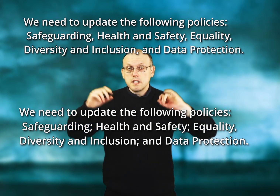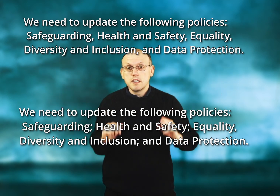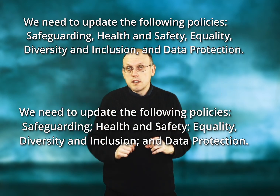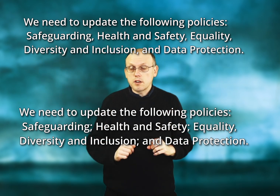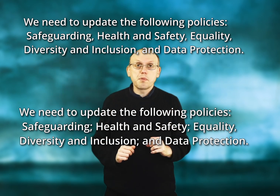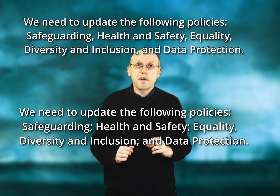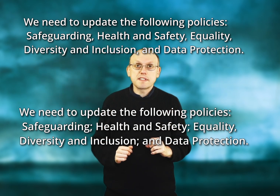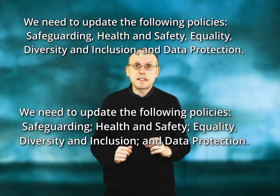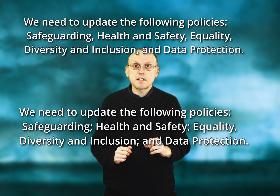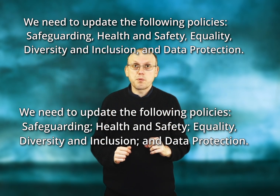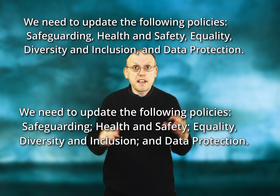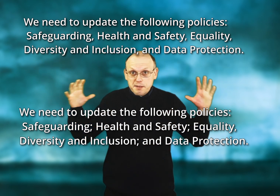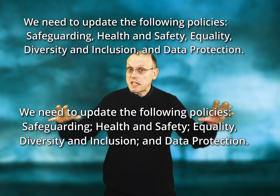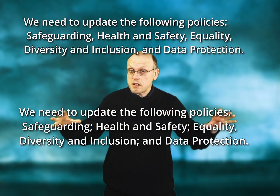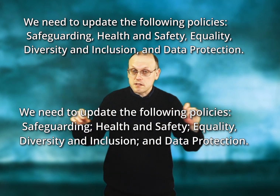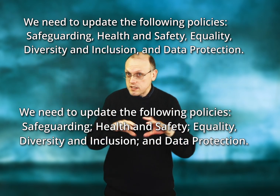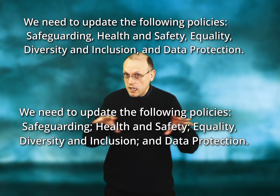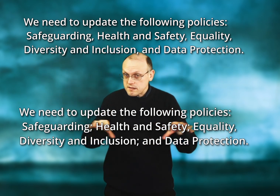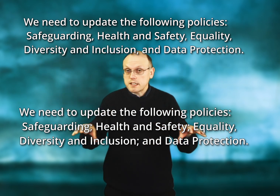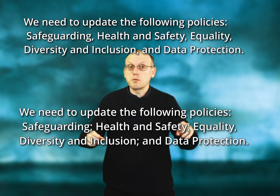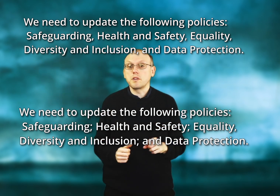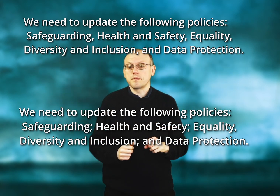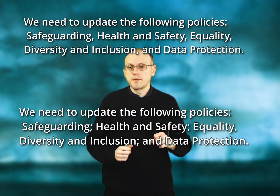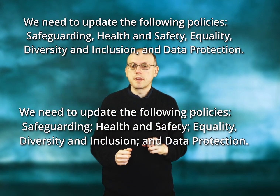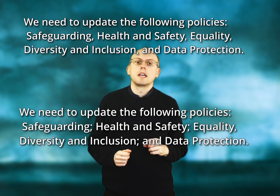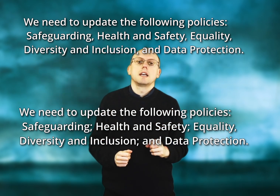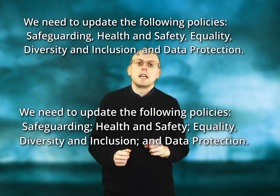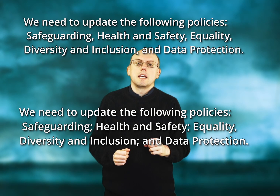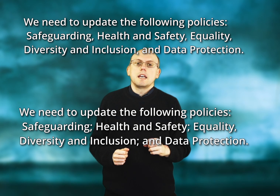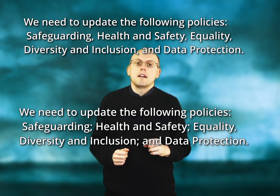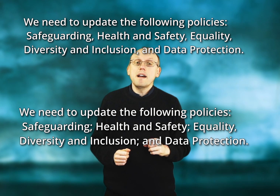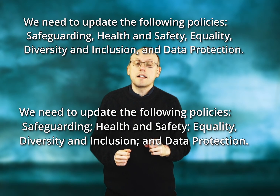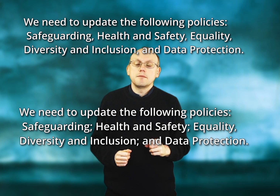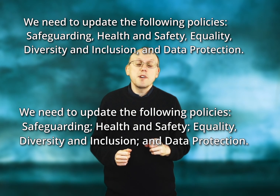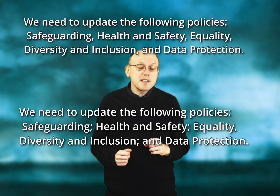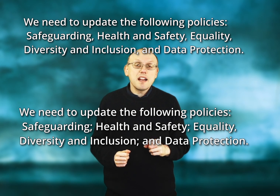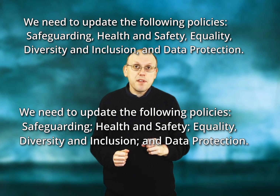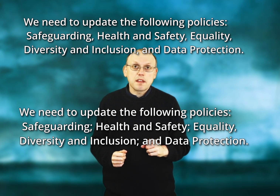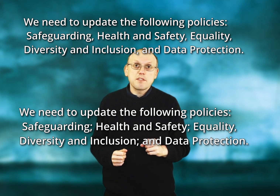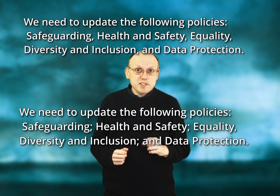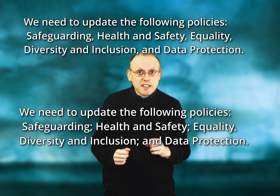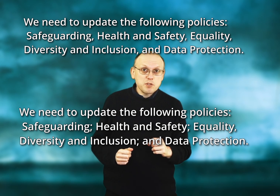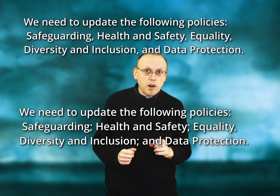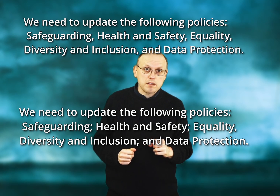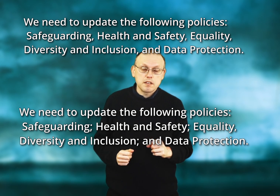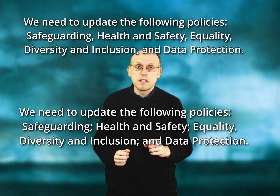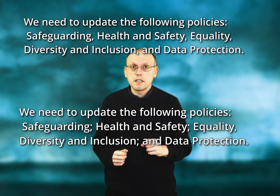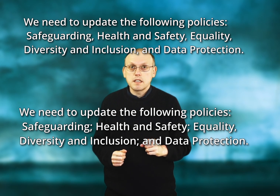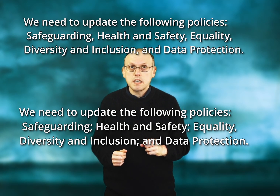Or do you prefer the sentence with semicolons, or second one? Well, personally I think that the second one